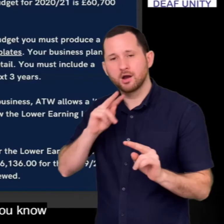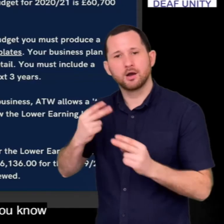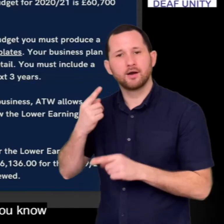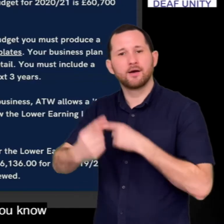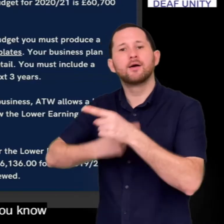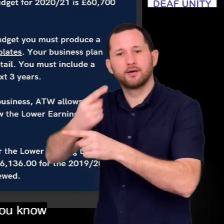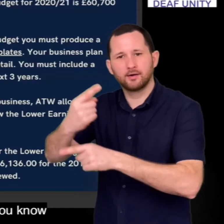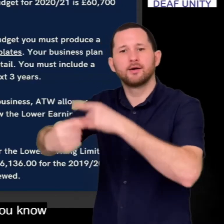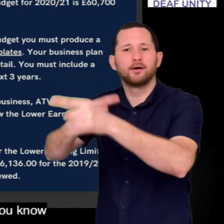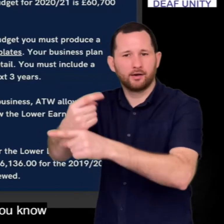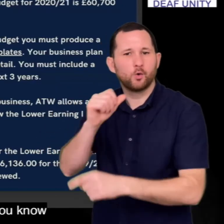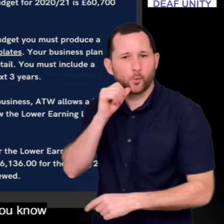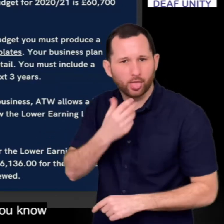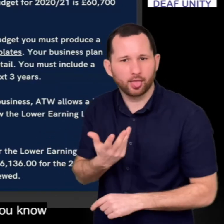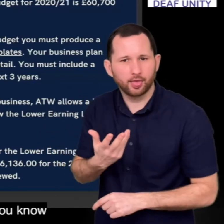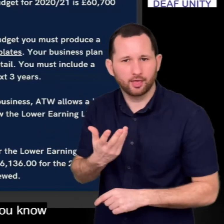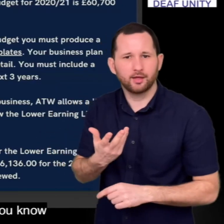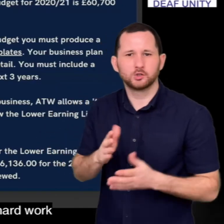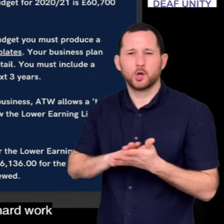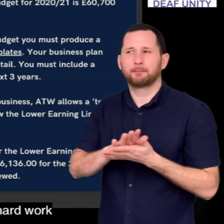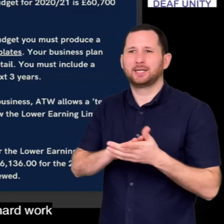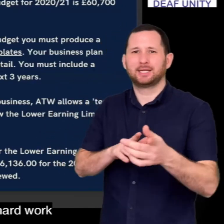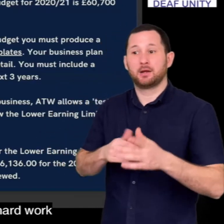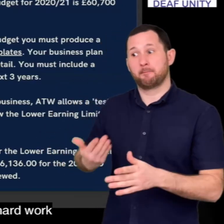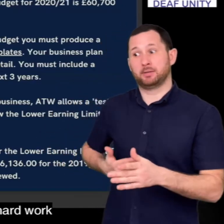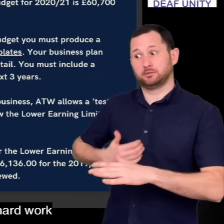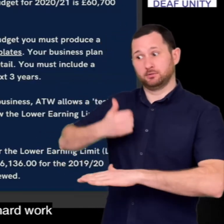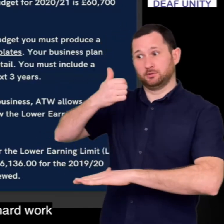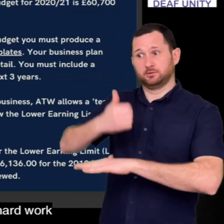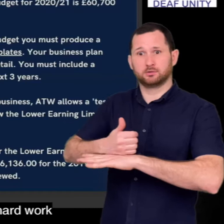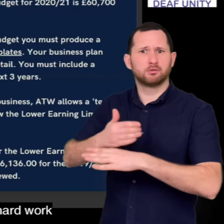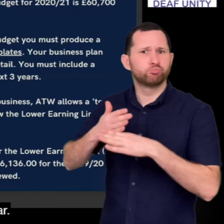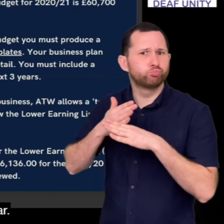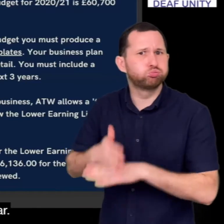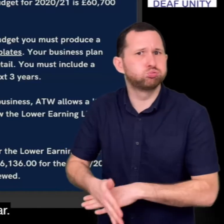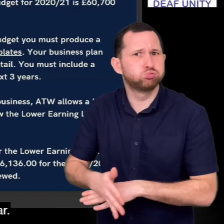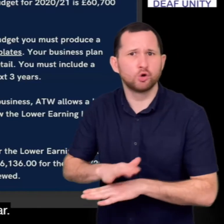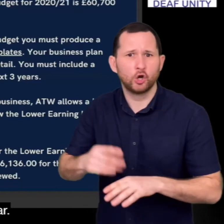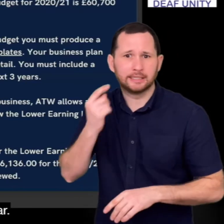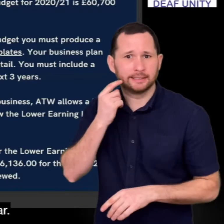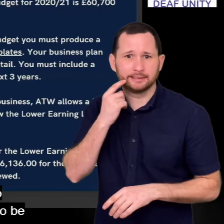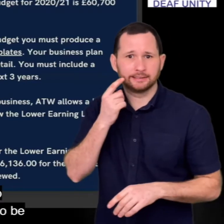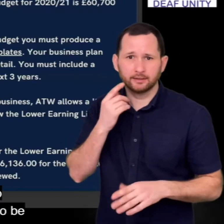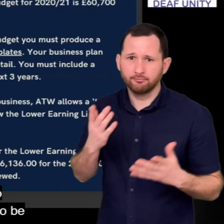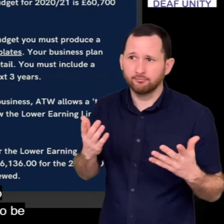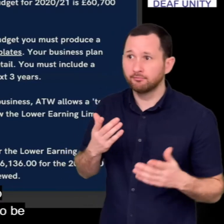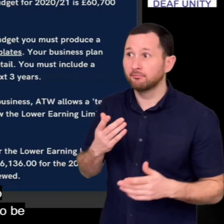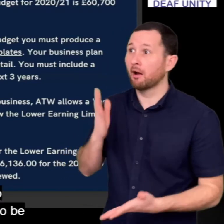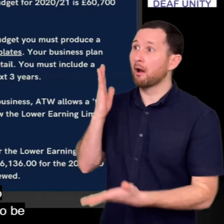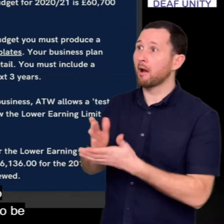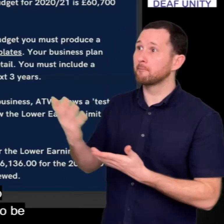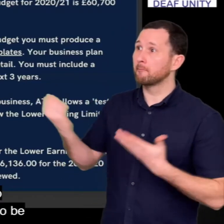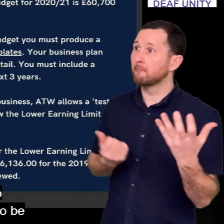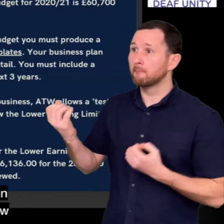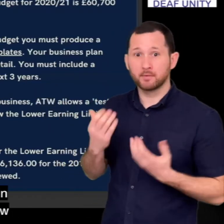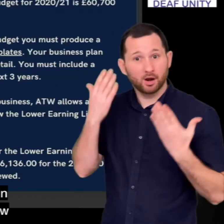it just basically means, you know, any business you start is hard work, especially the first year. You know, there's no guarantee you're going